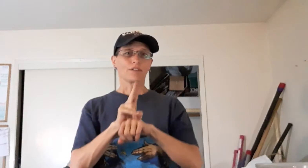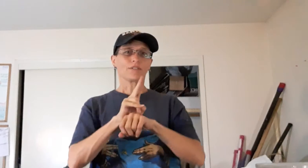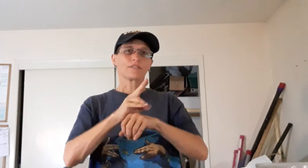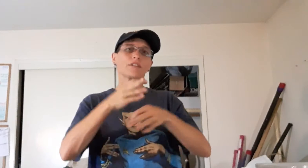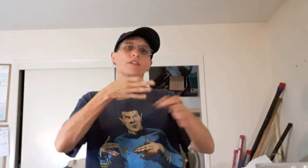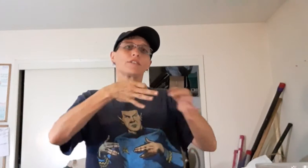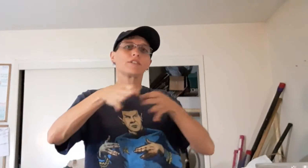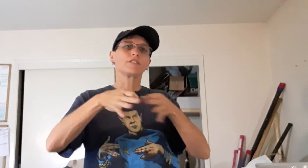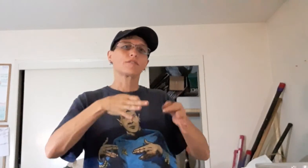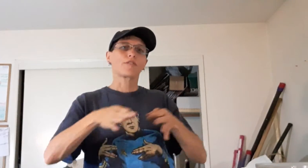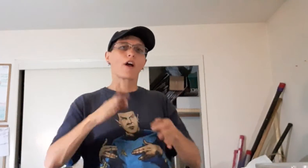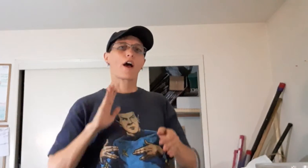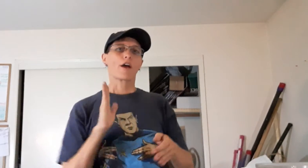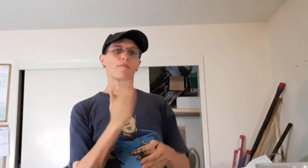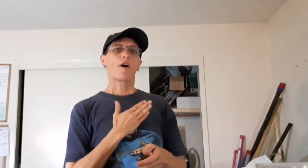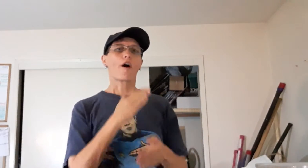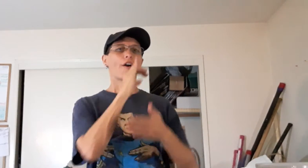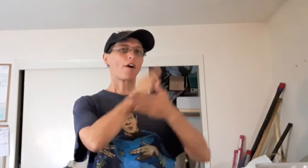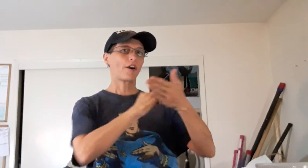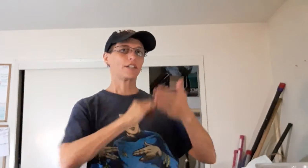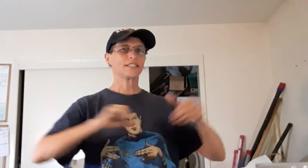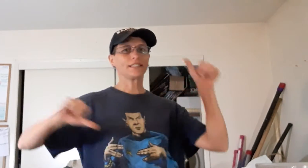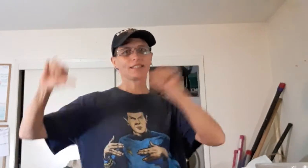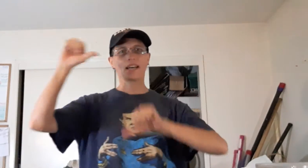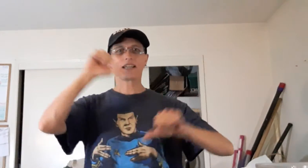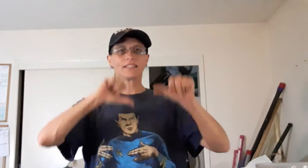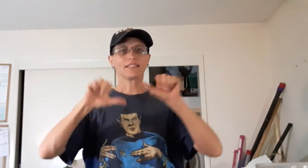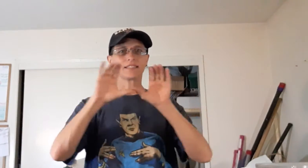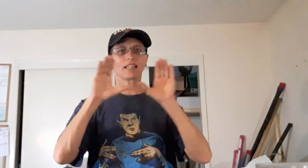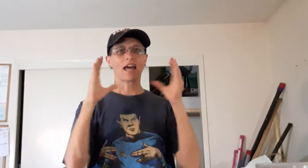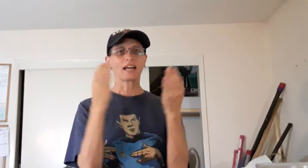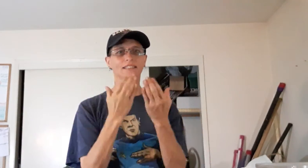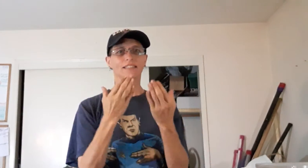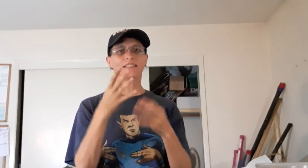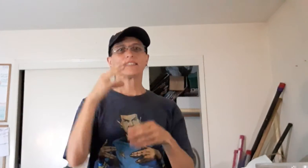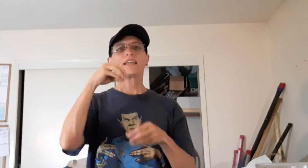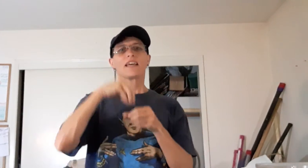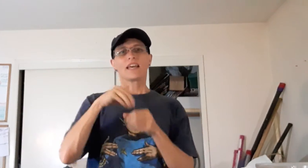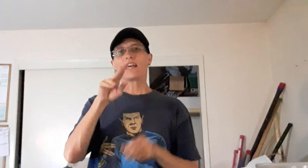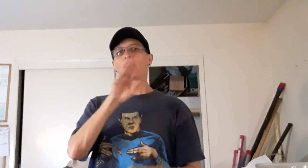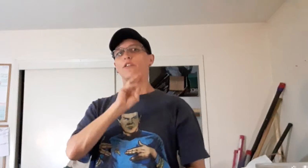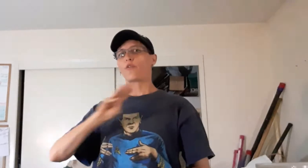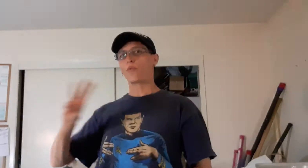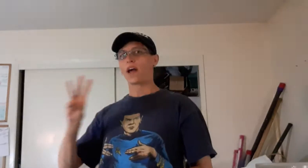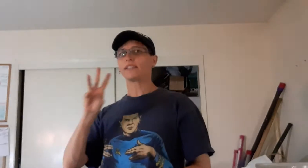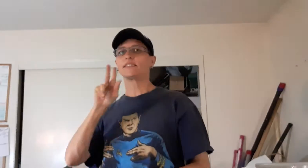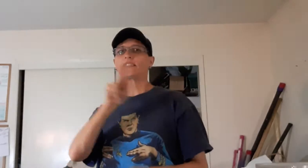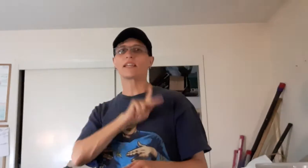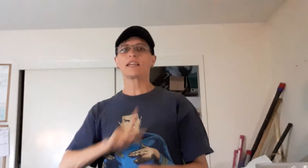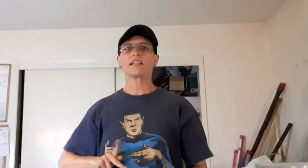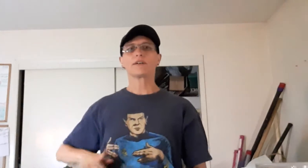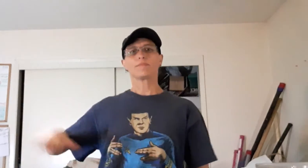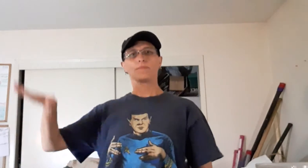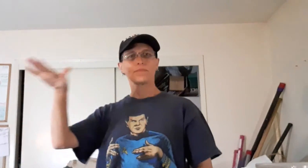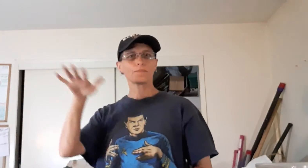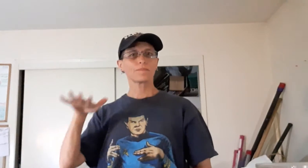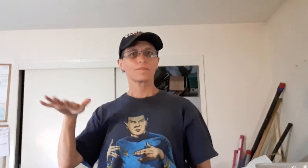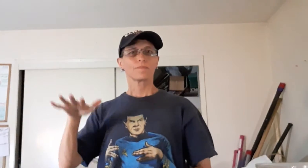use to describe our arts and sciences classes in the West Kingdom.